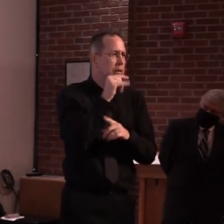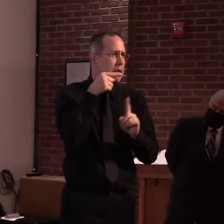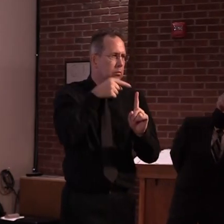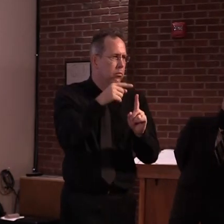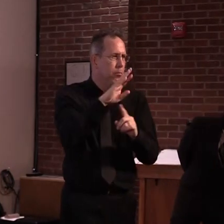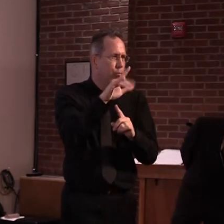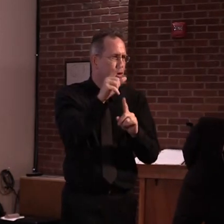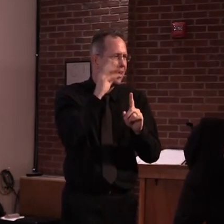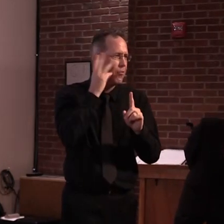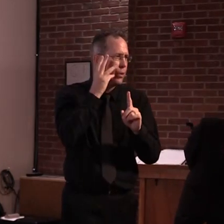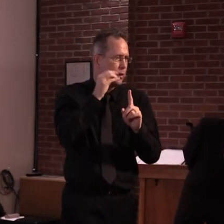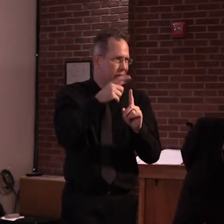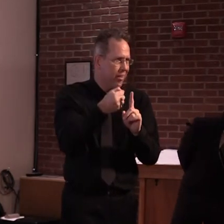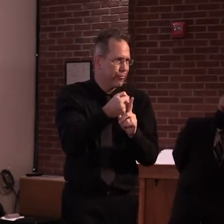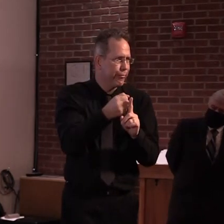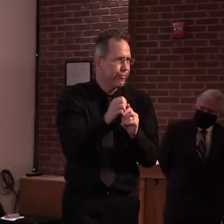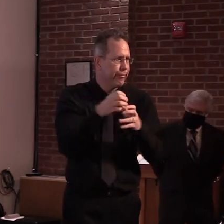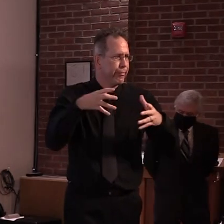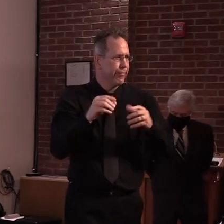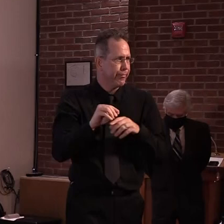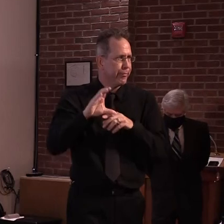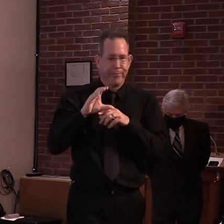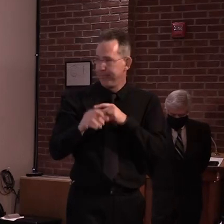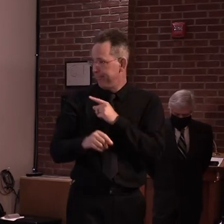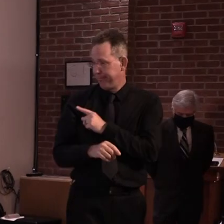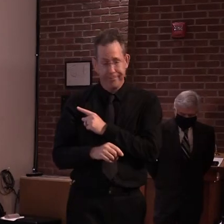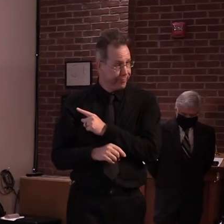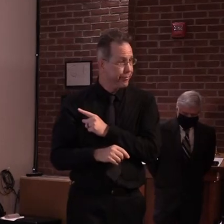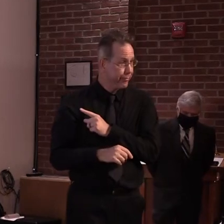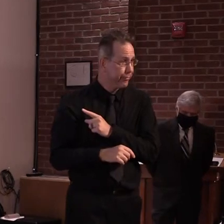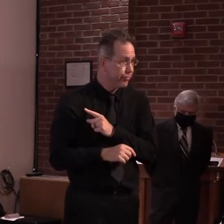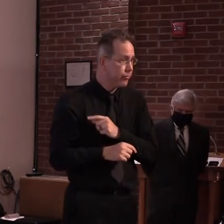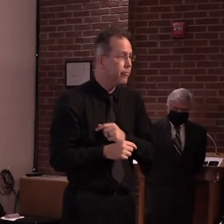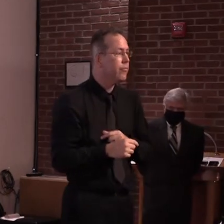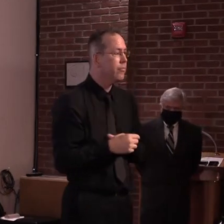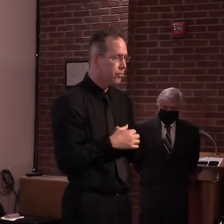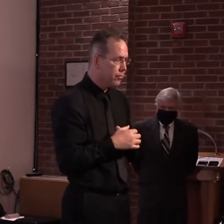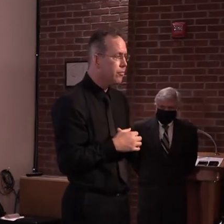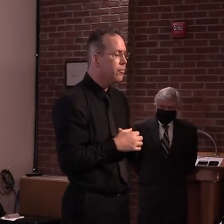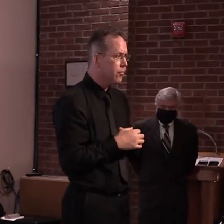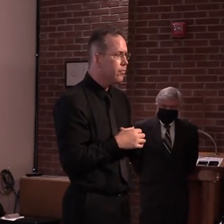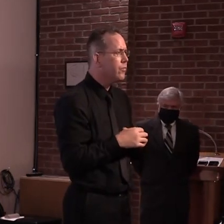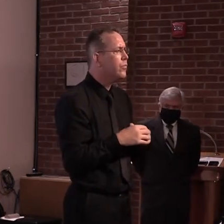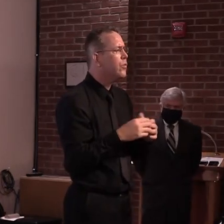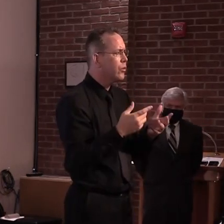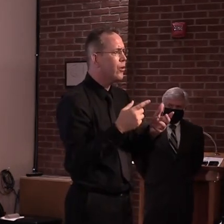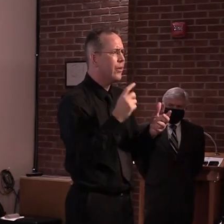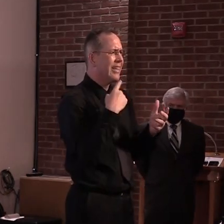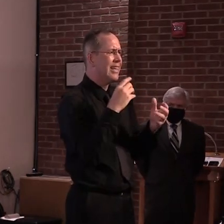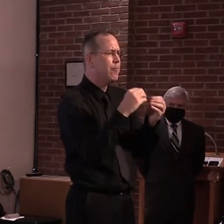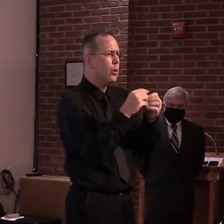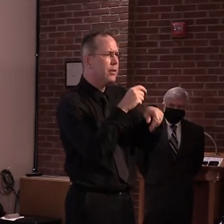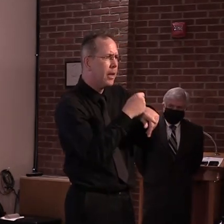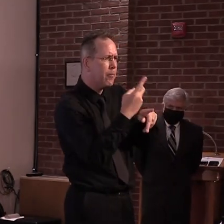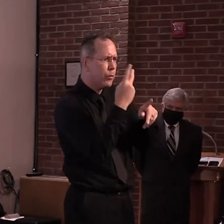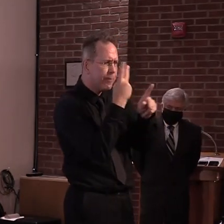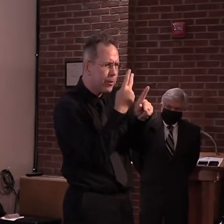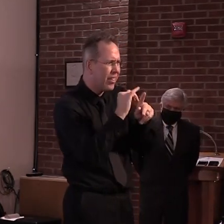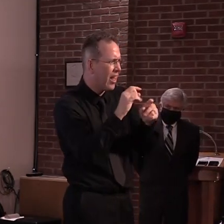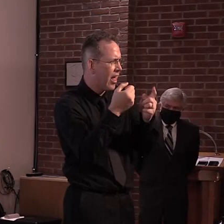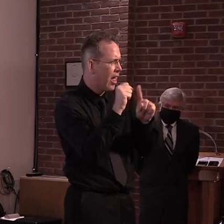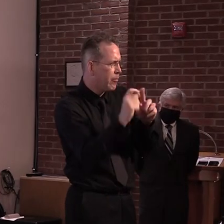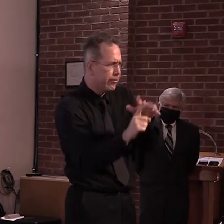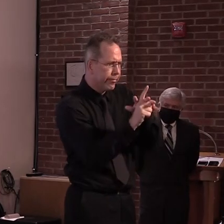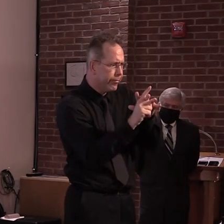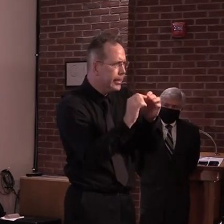back to the Winooski-Burlington community outbreak. We need more time to analyze the outbreak and how many more of those cases might be connected to